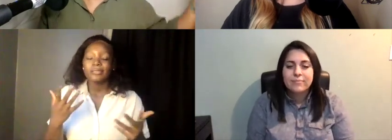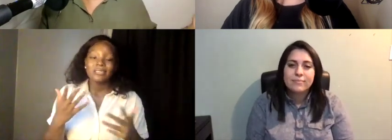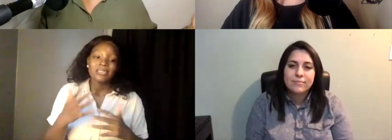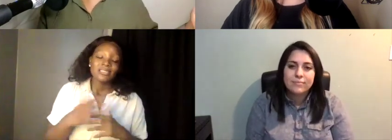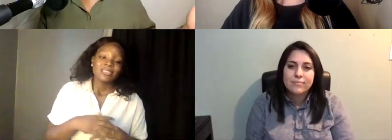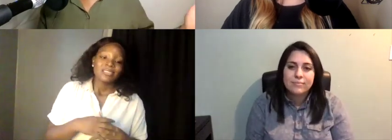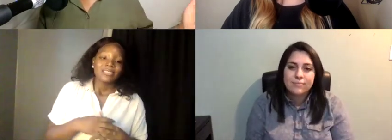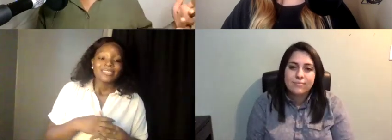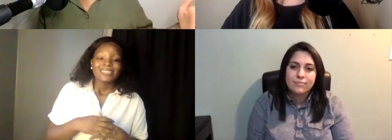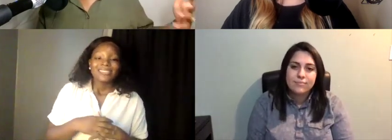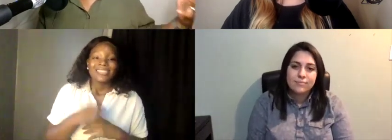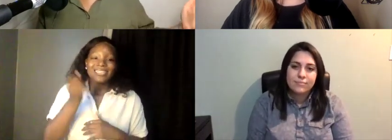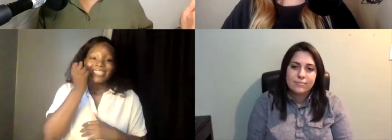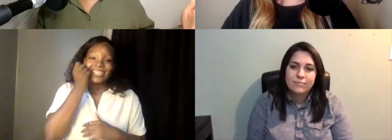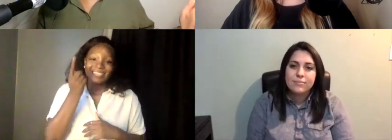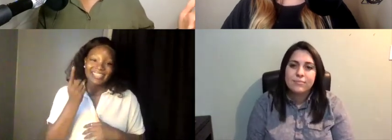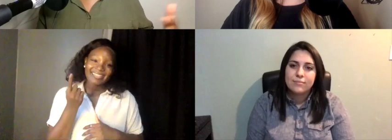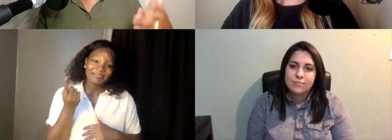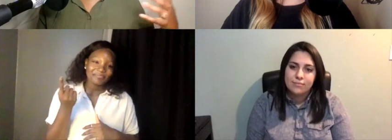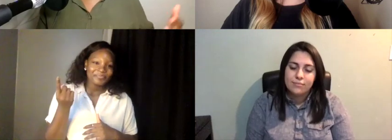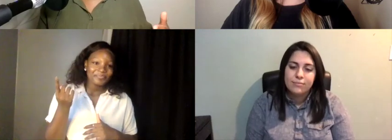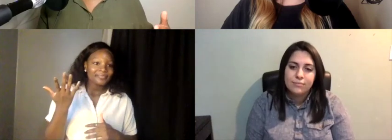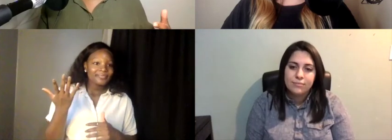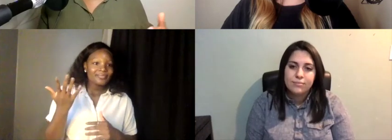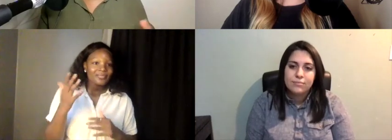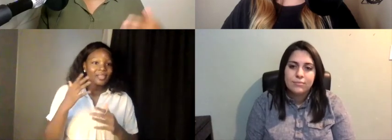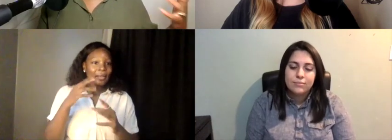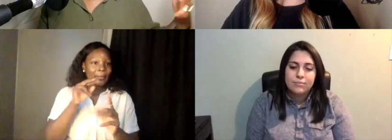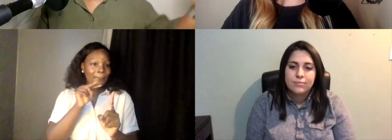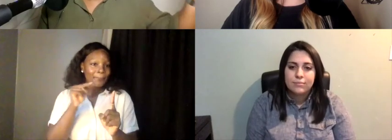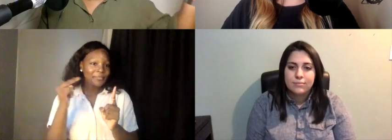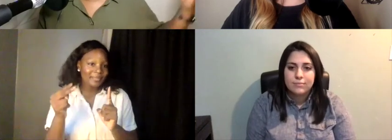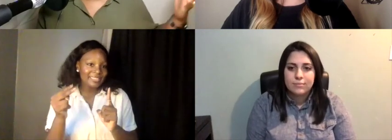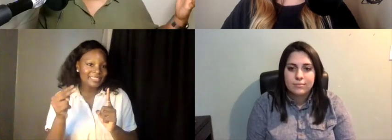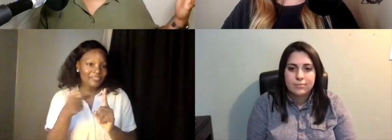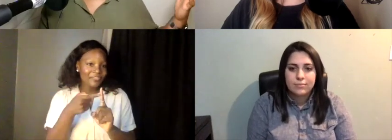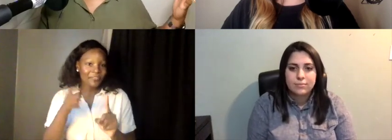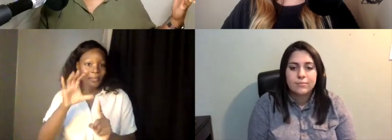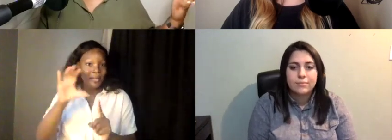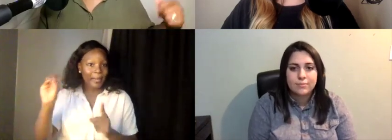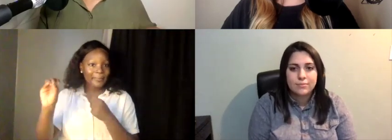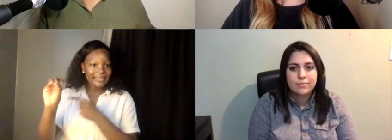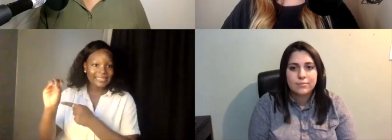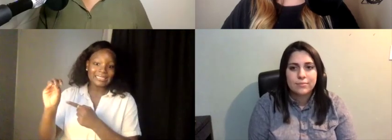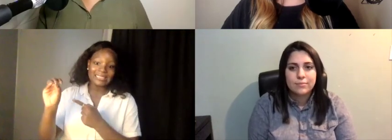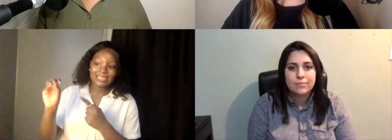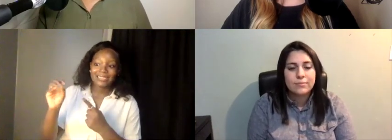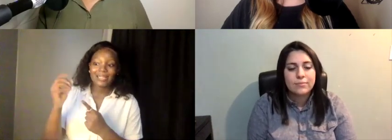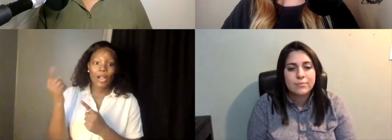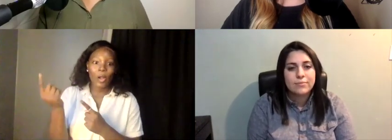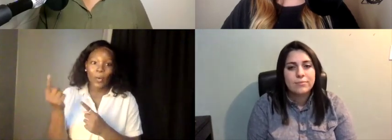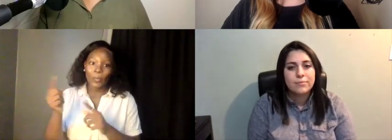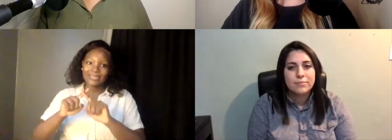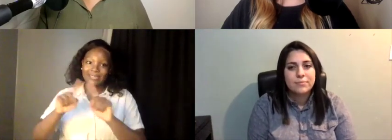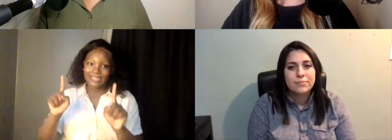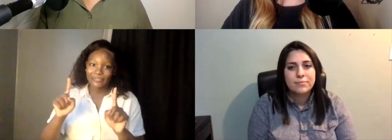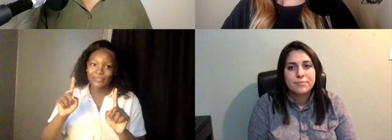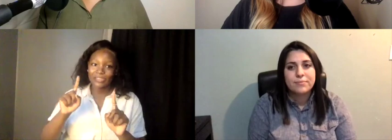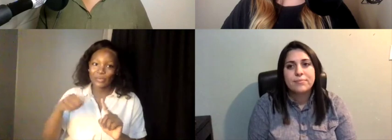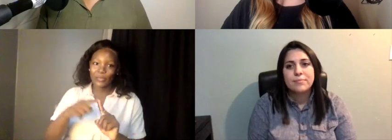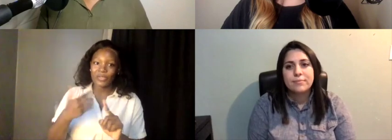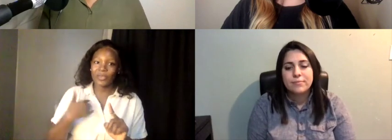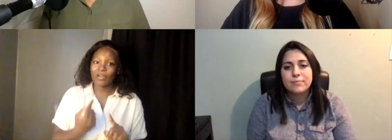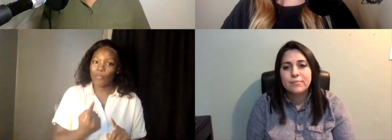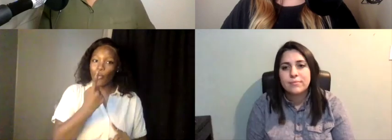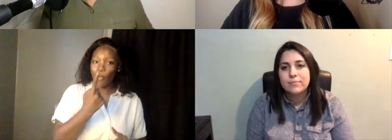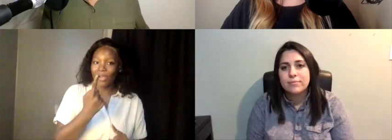obviously there's certain things about dynamics that will change when you have somebody that doesn't look like everybody else in the office. But